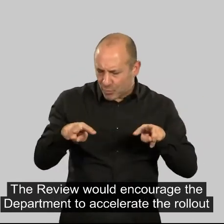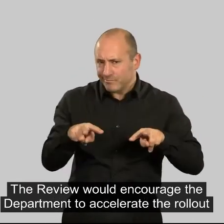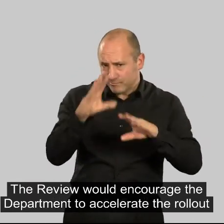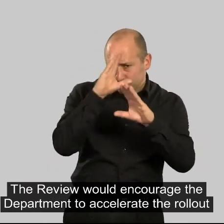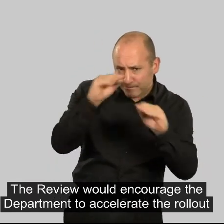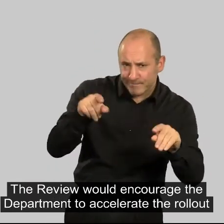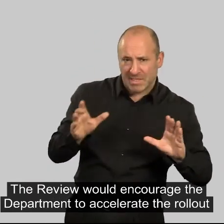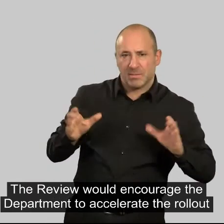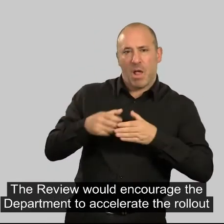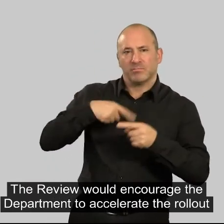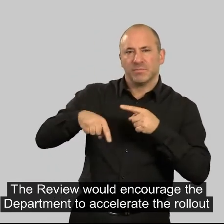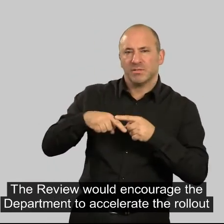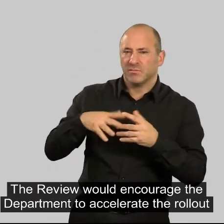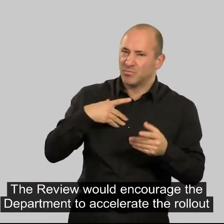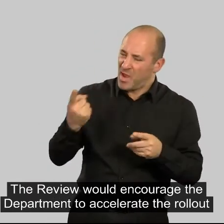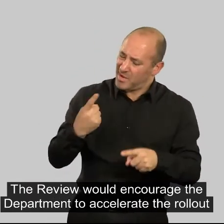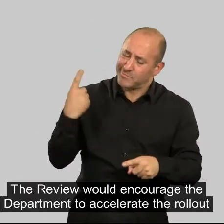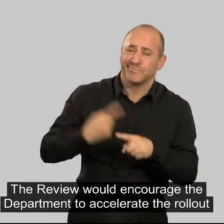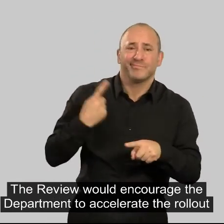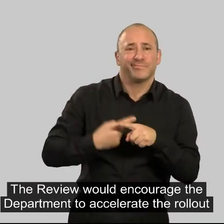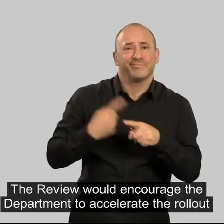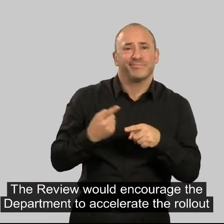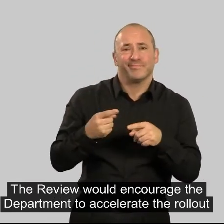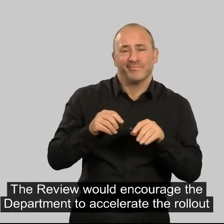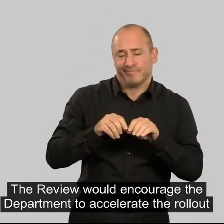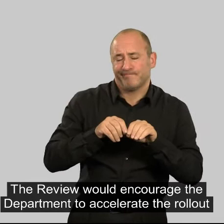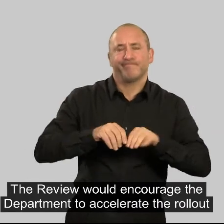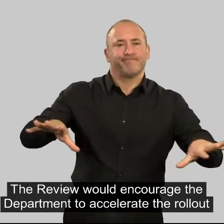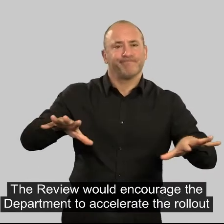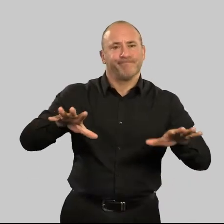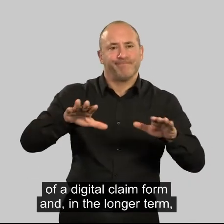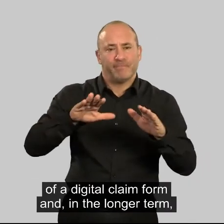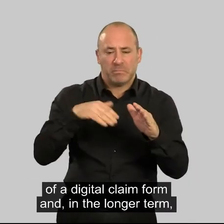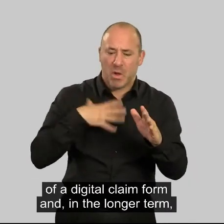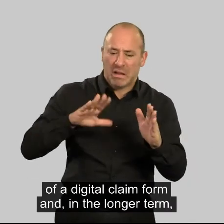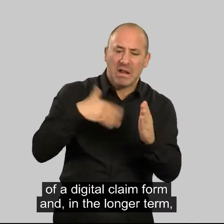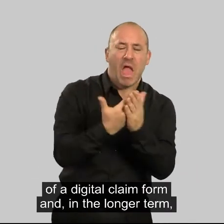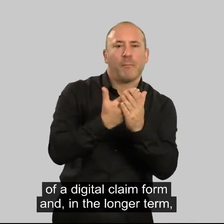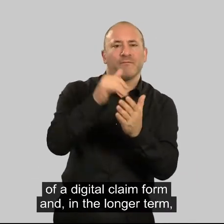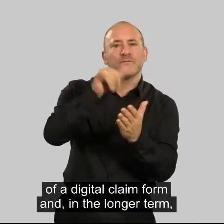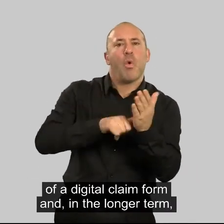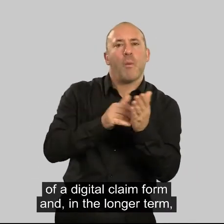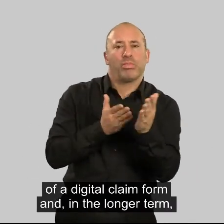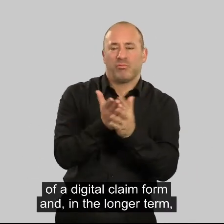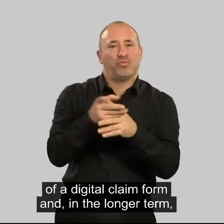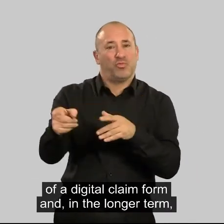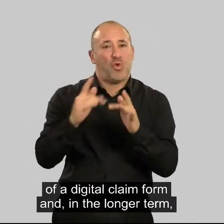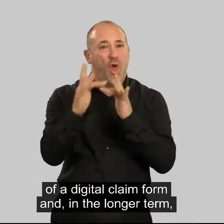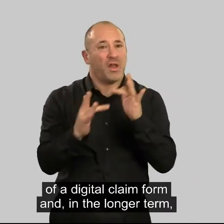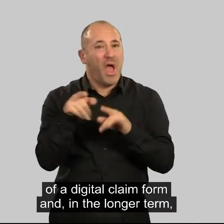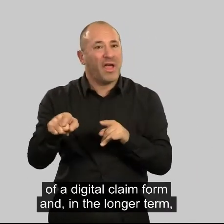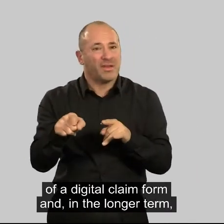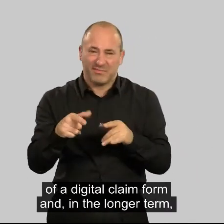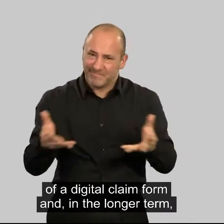experience. The review would encourage the department to accelerate the rollout of a digital claim form and in the